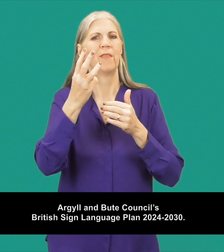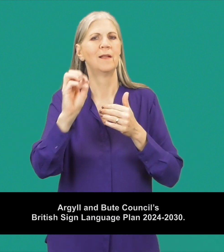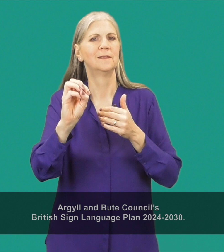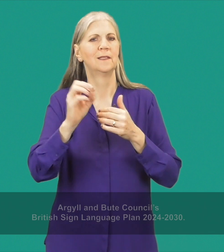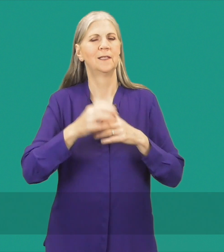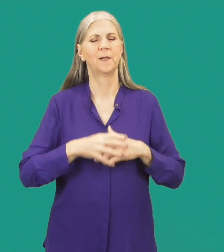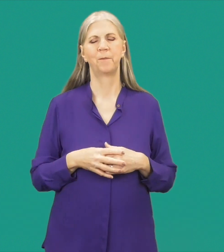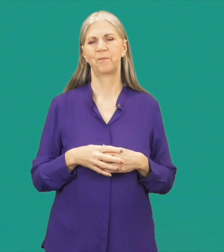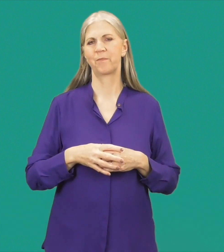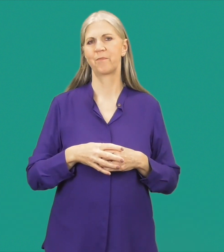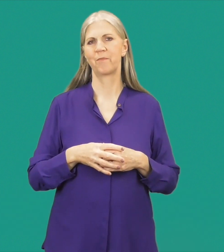Introduction.